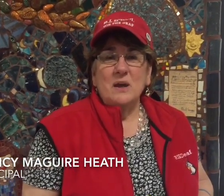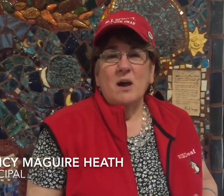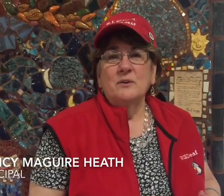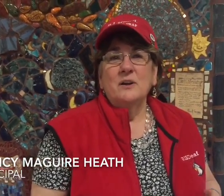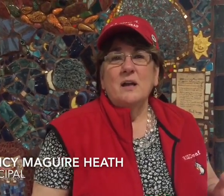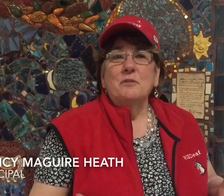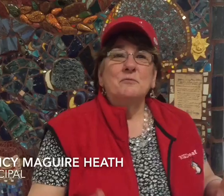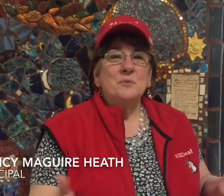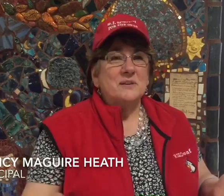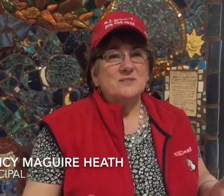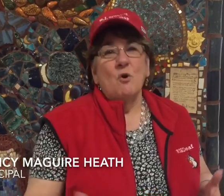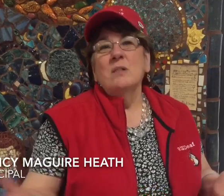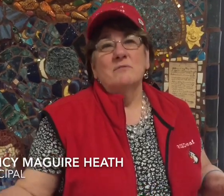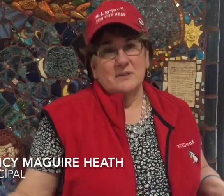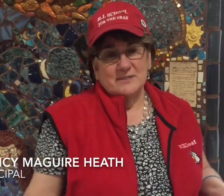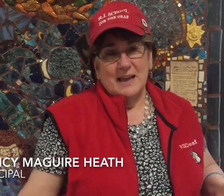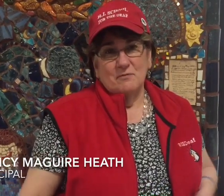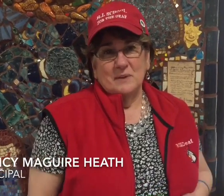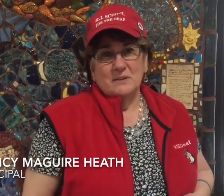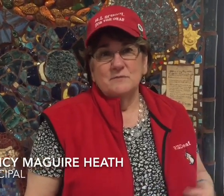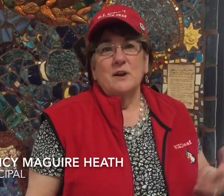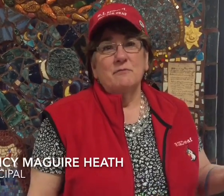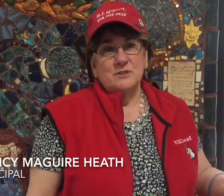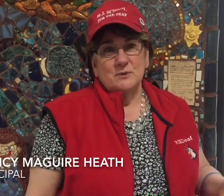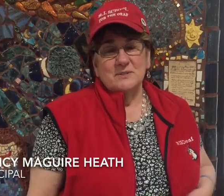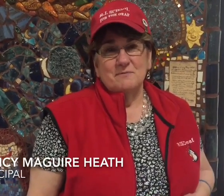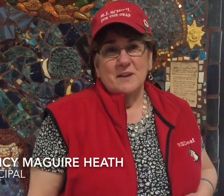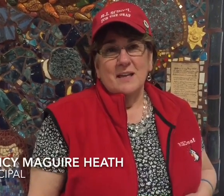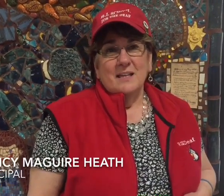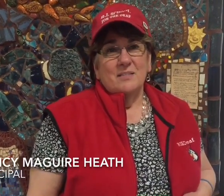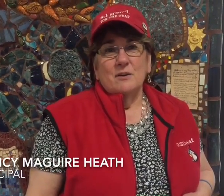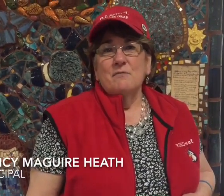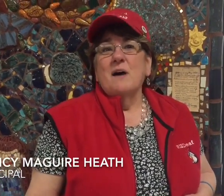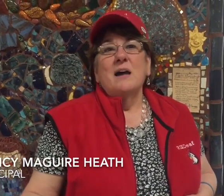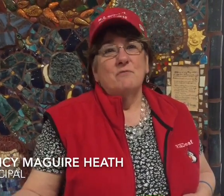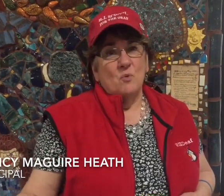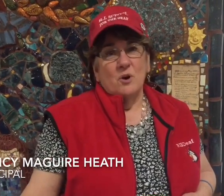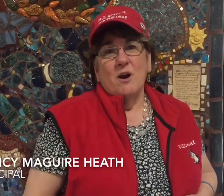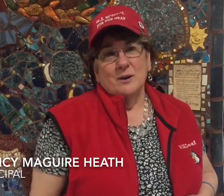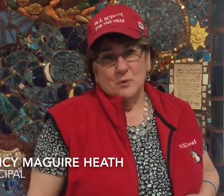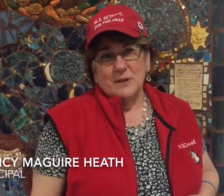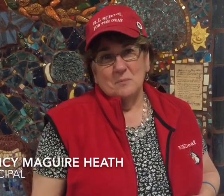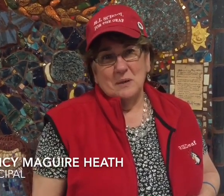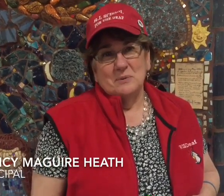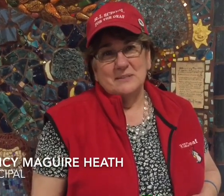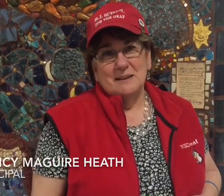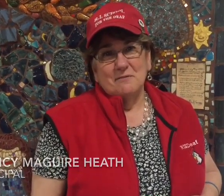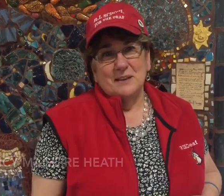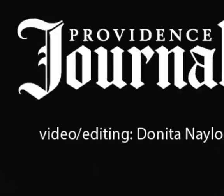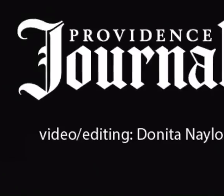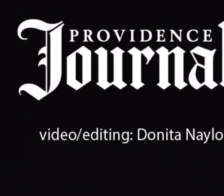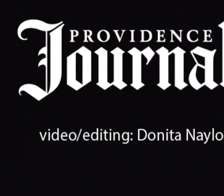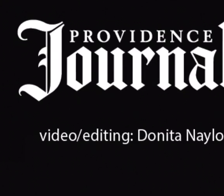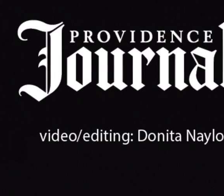And we honor, through this, all of our staff. Because for every Joseph, there are five more hard-working people in Deaf Ed. all of students. We